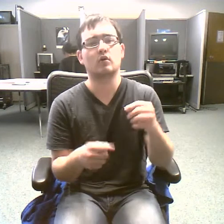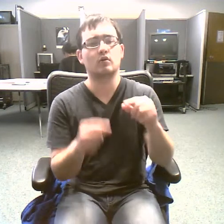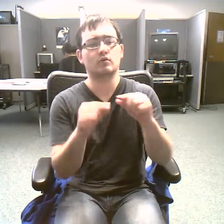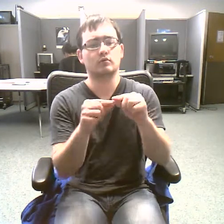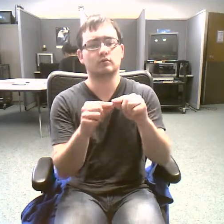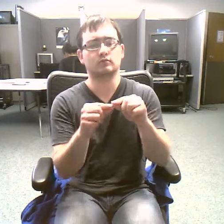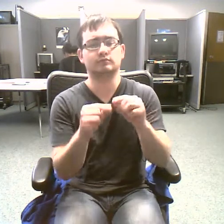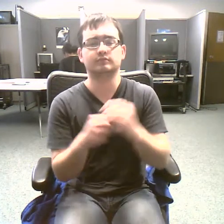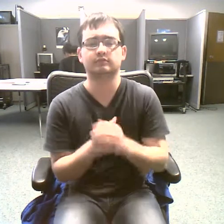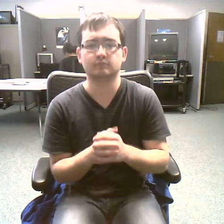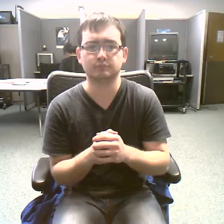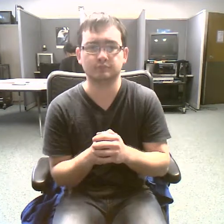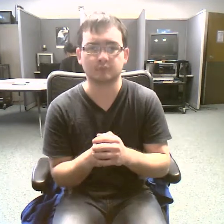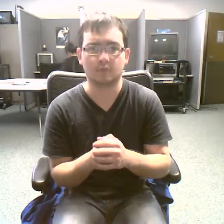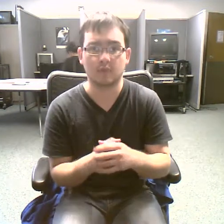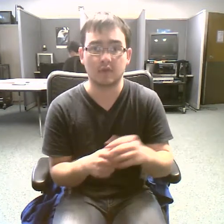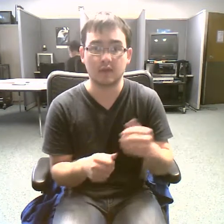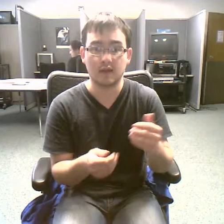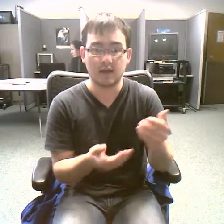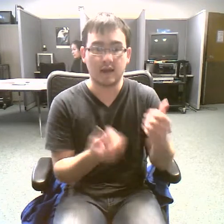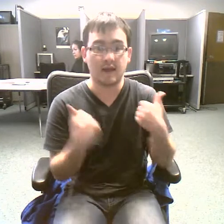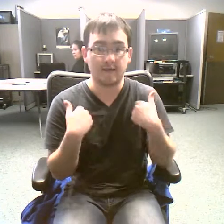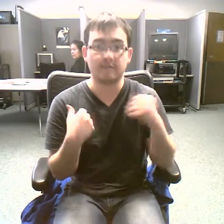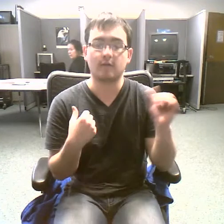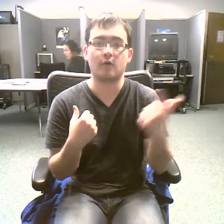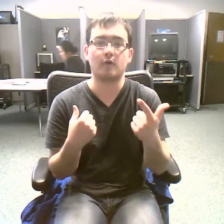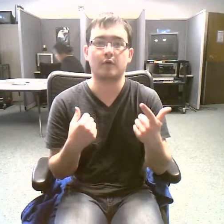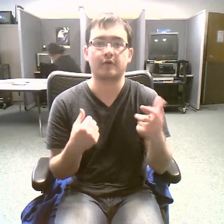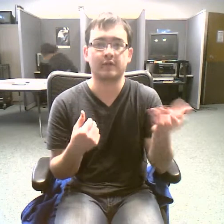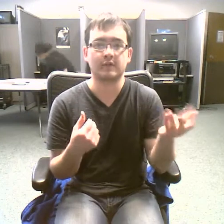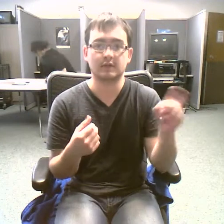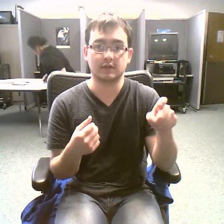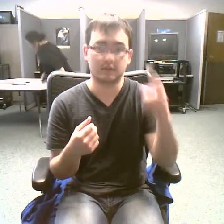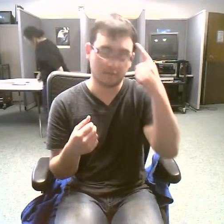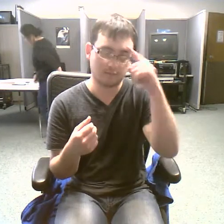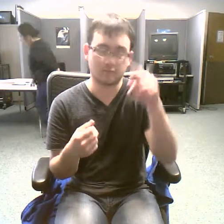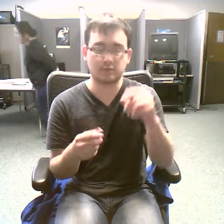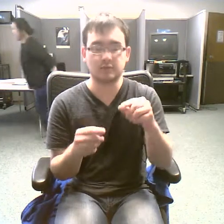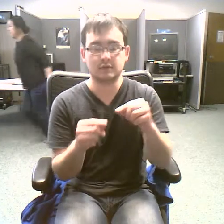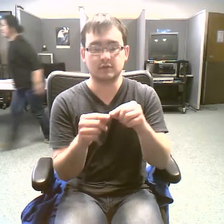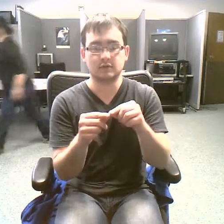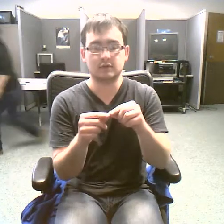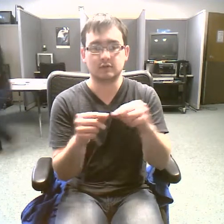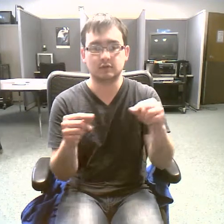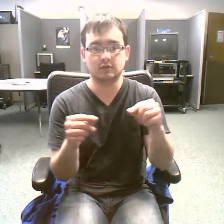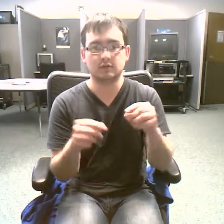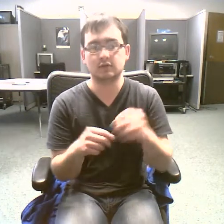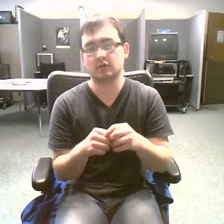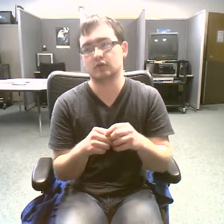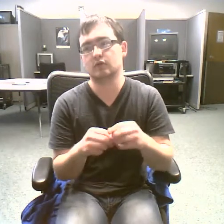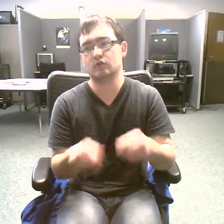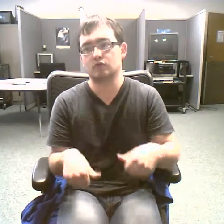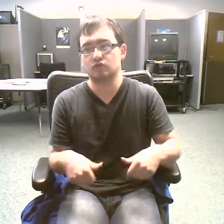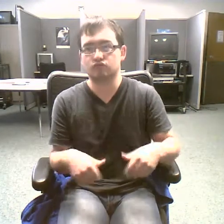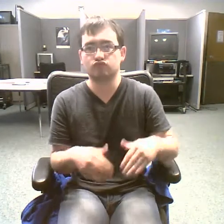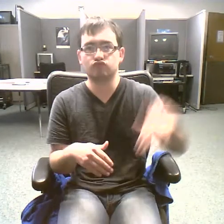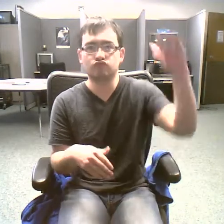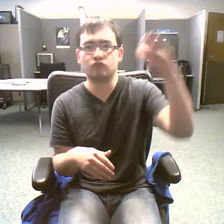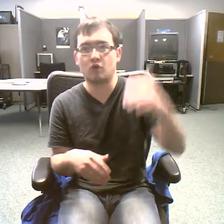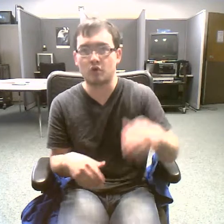grow, thrive, and reproduce. Chromosomes are made up of DNA. Segments of DNA in